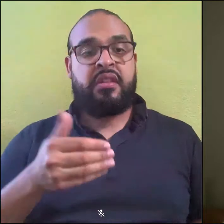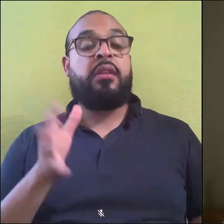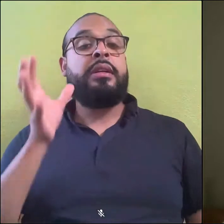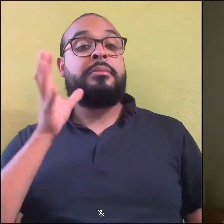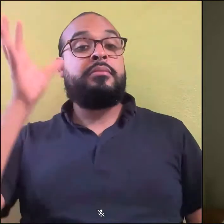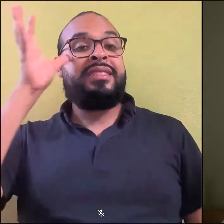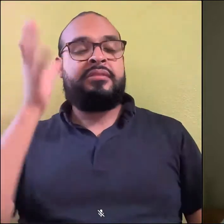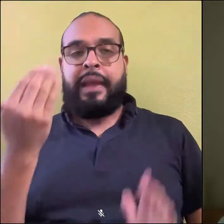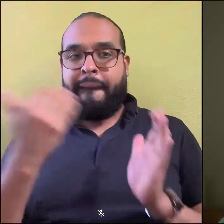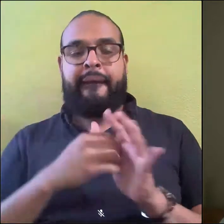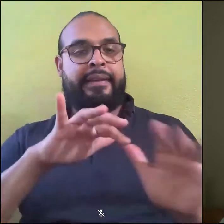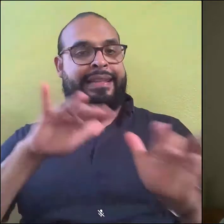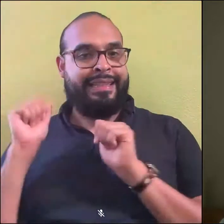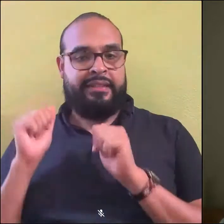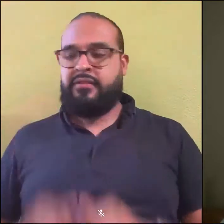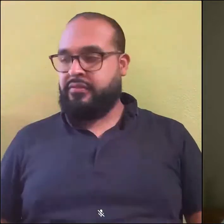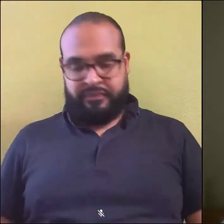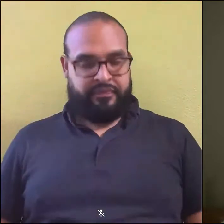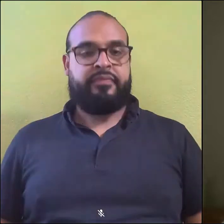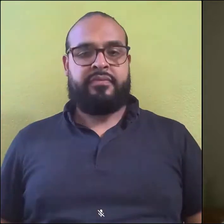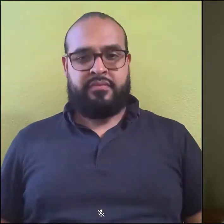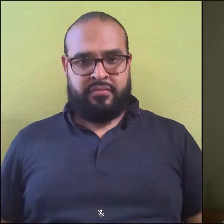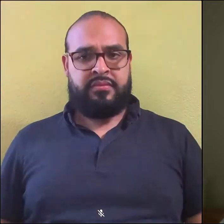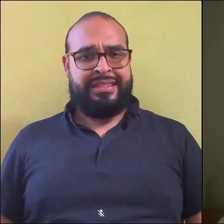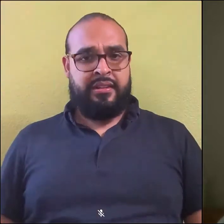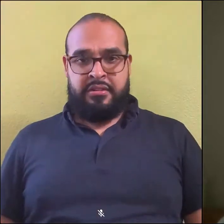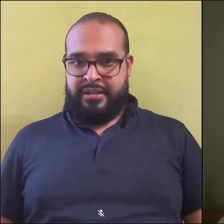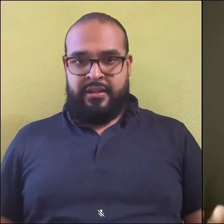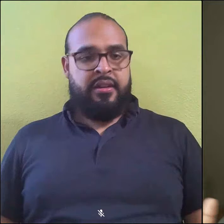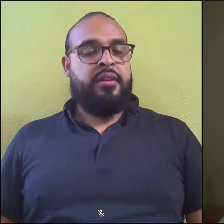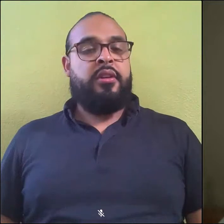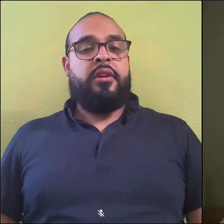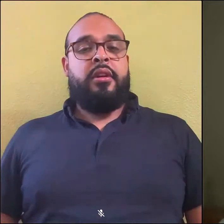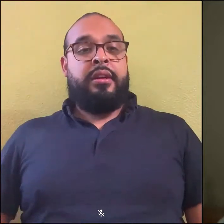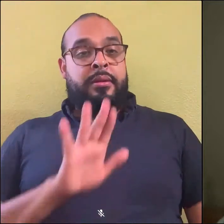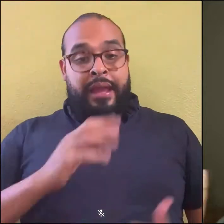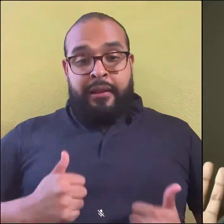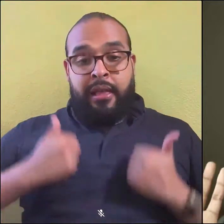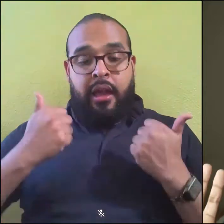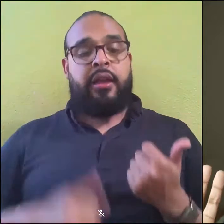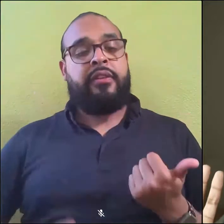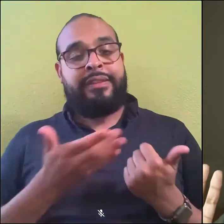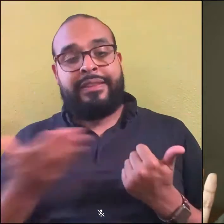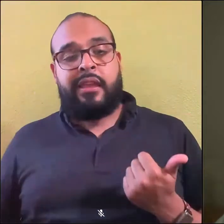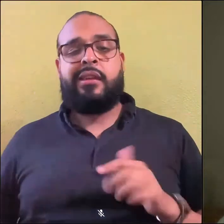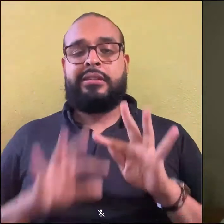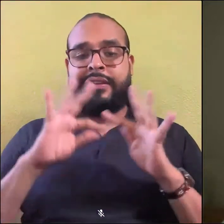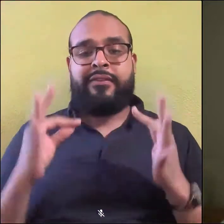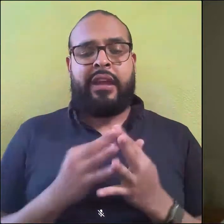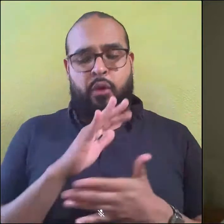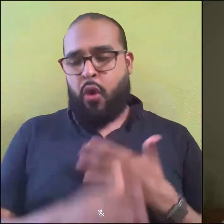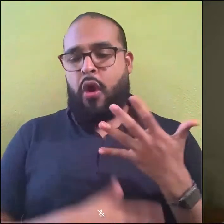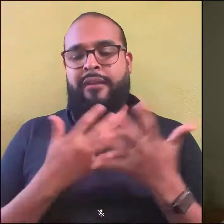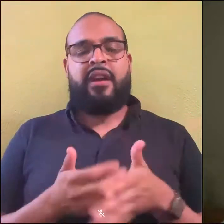leave everything that effectively they know. They leave their families, they leave the culture